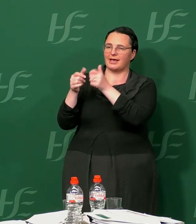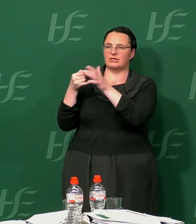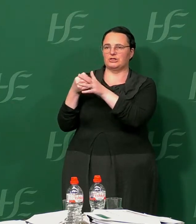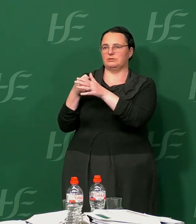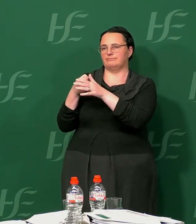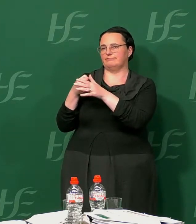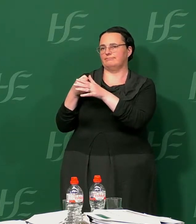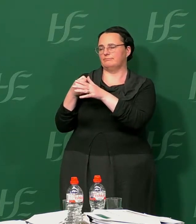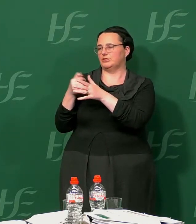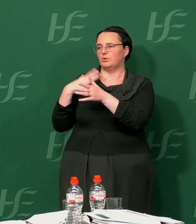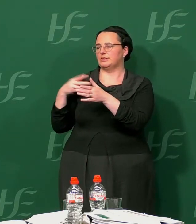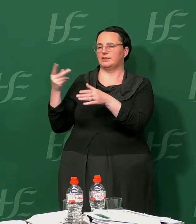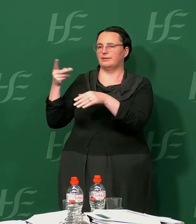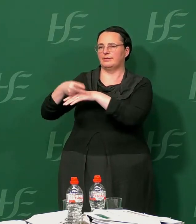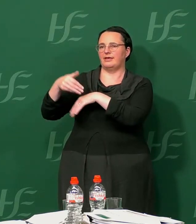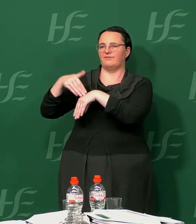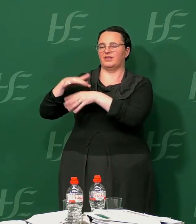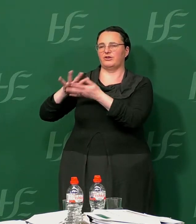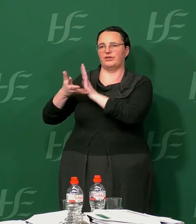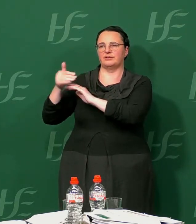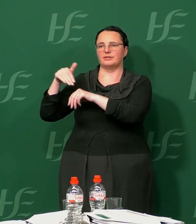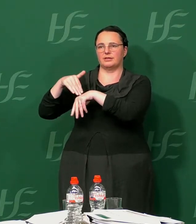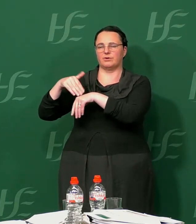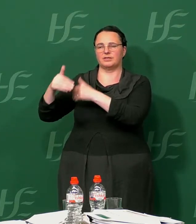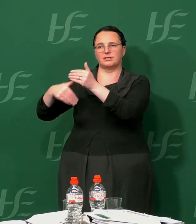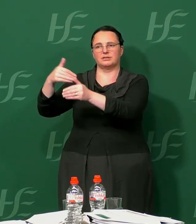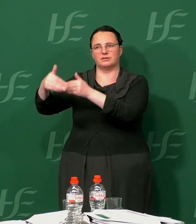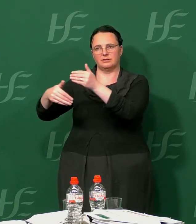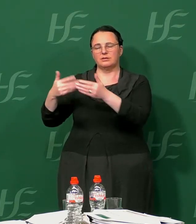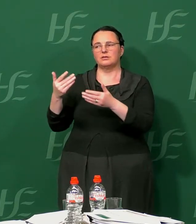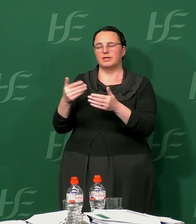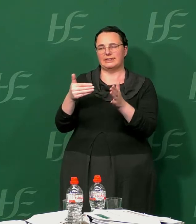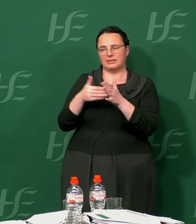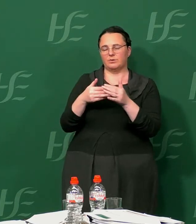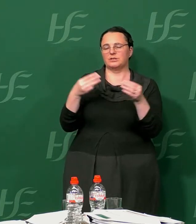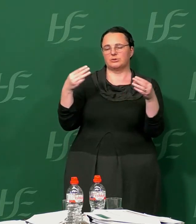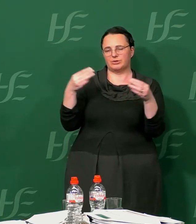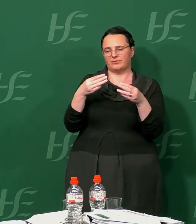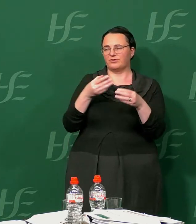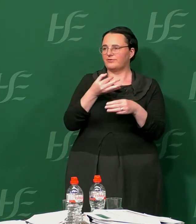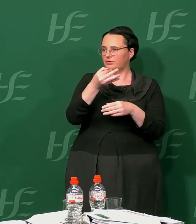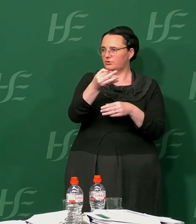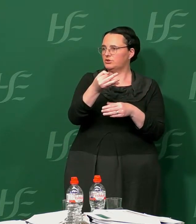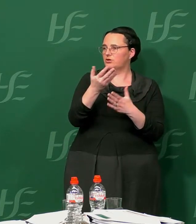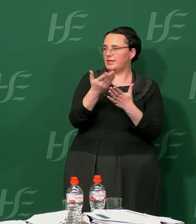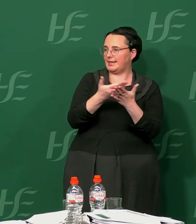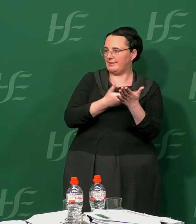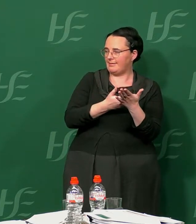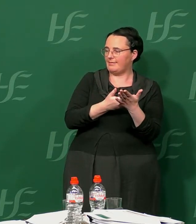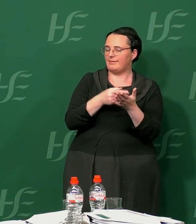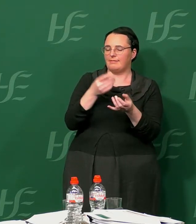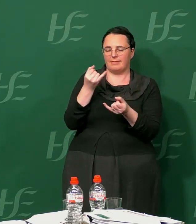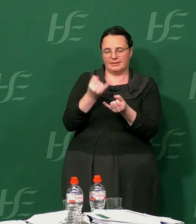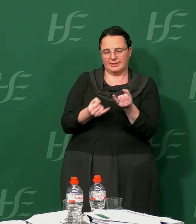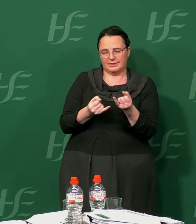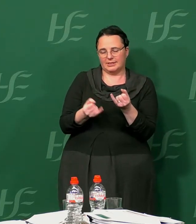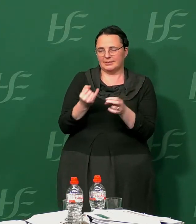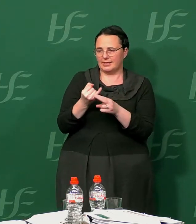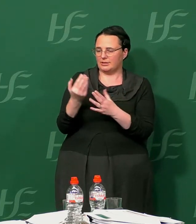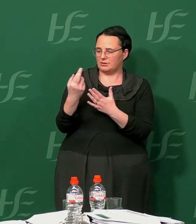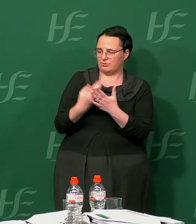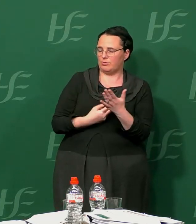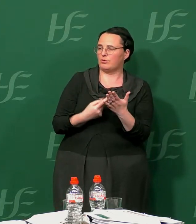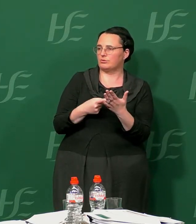So the process is really important for us. We want to protect it for the future equally. The details in the report, I can